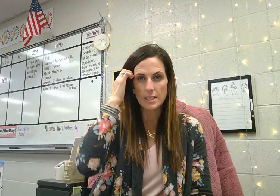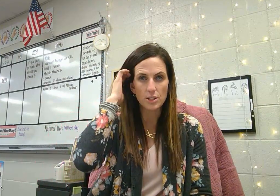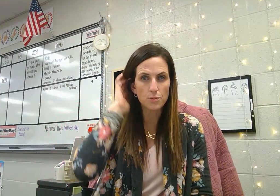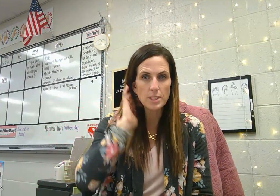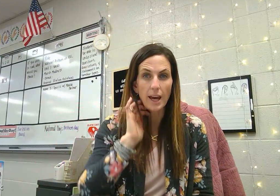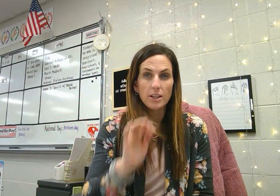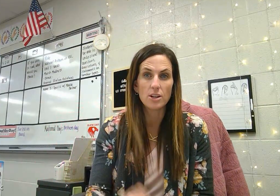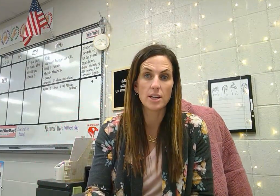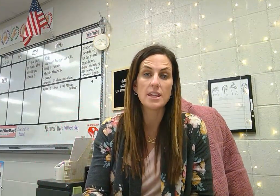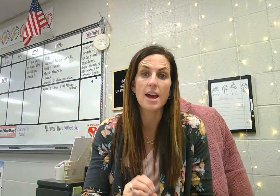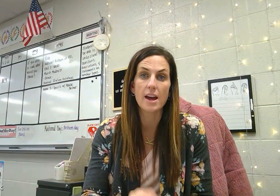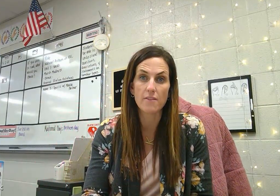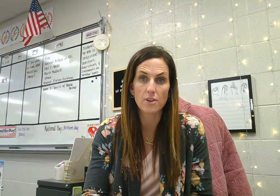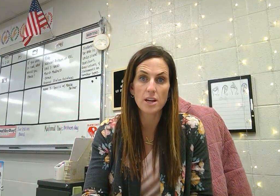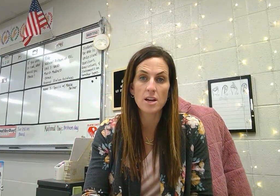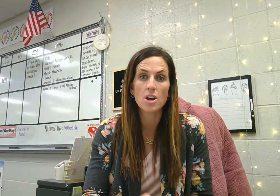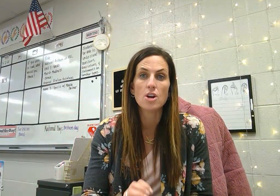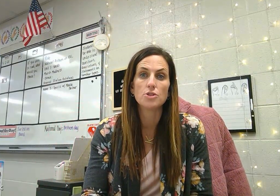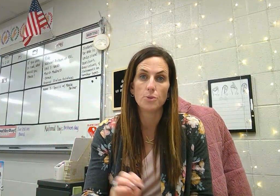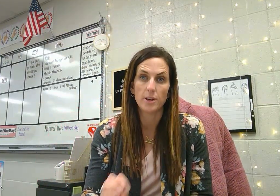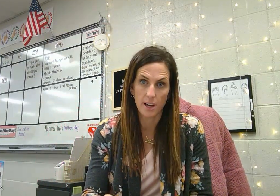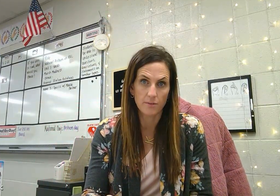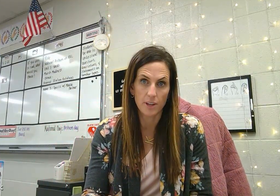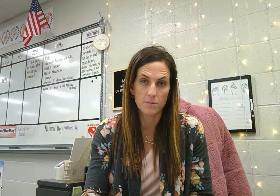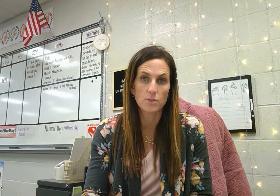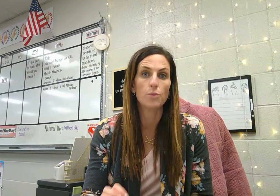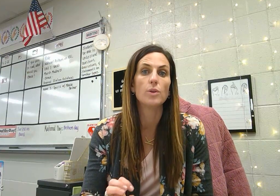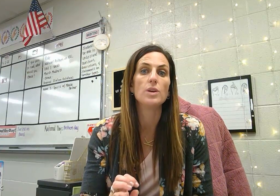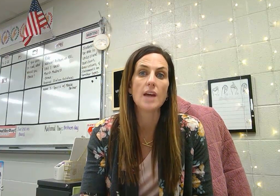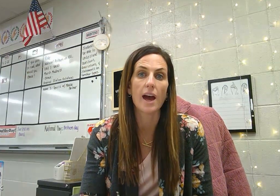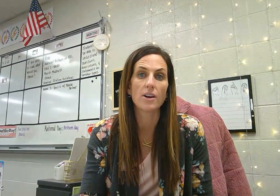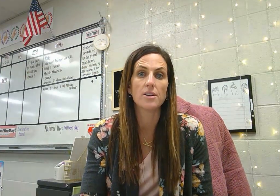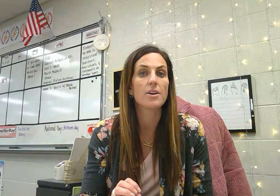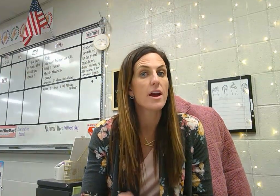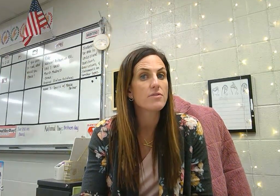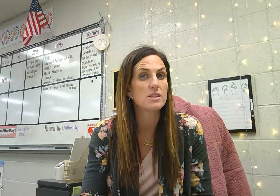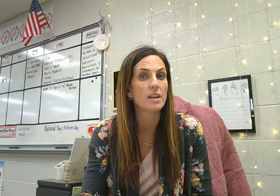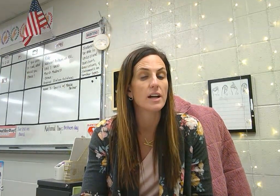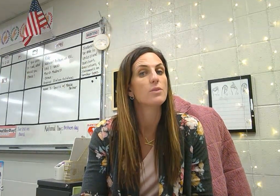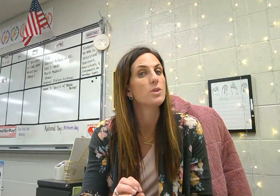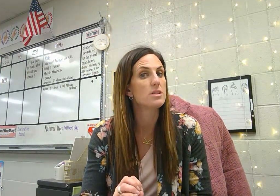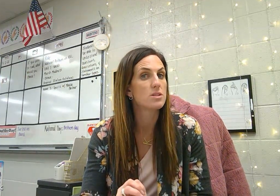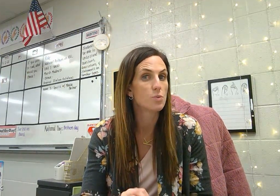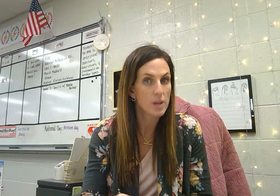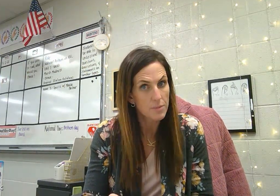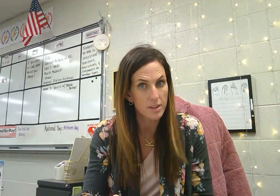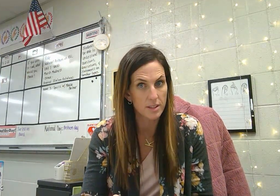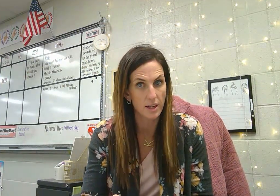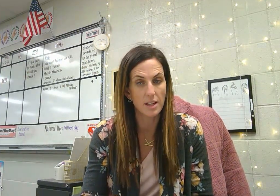Next, we're tagging on the every to our time frames. When we tag on our every sign, we sweep the sign in